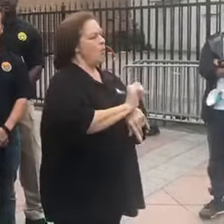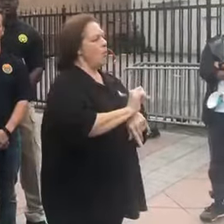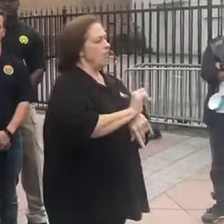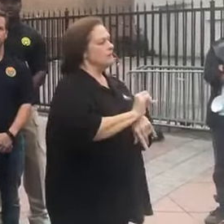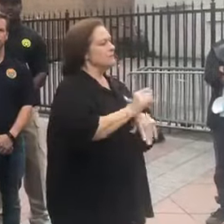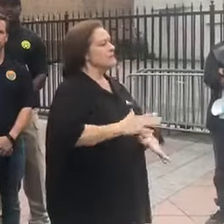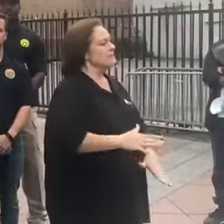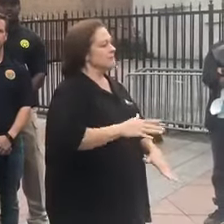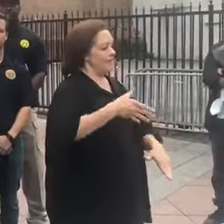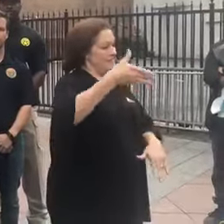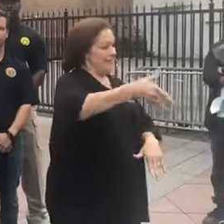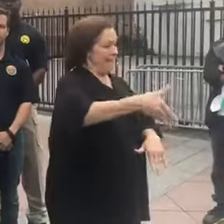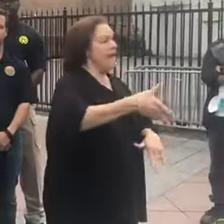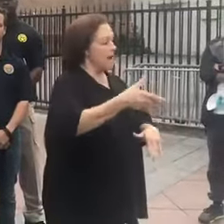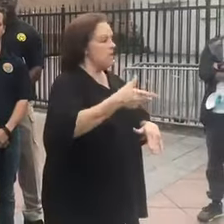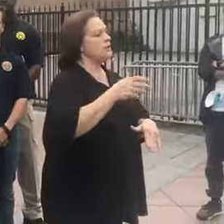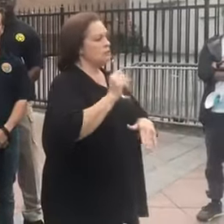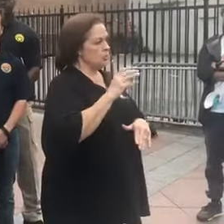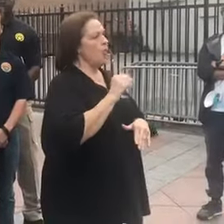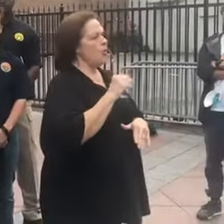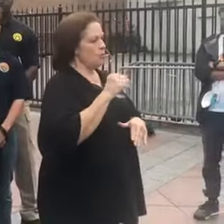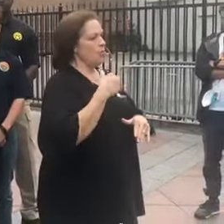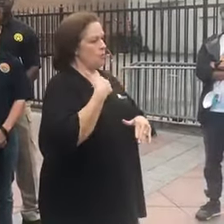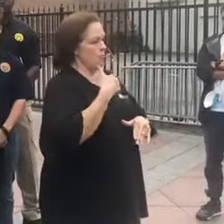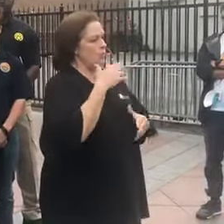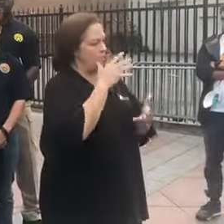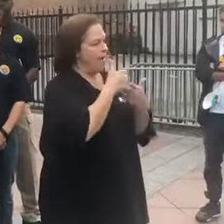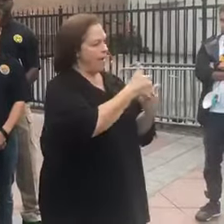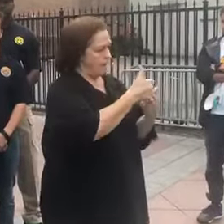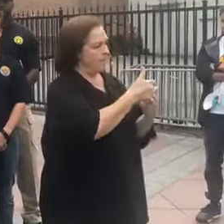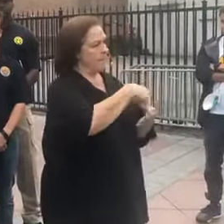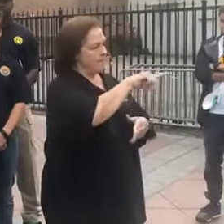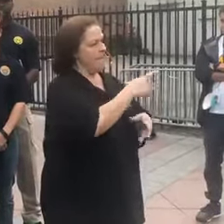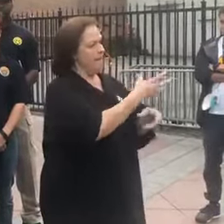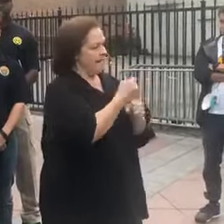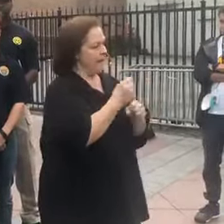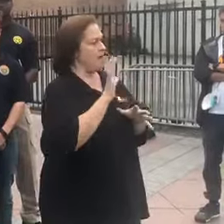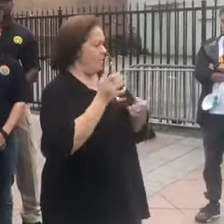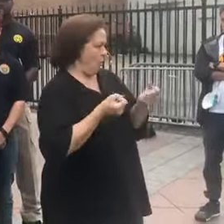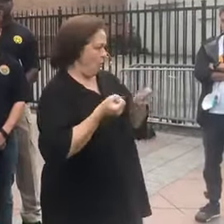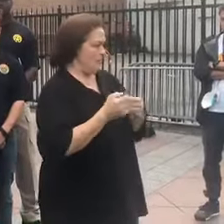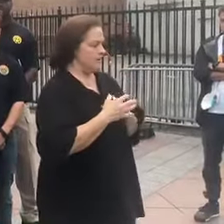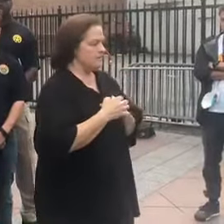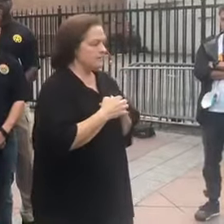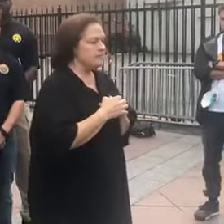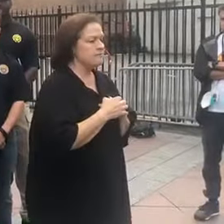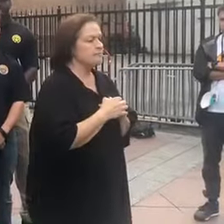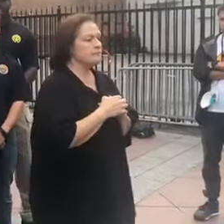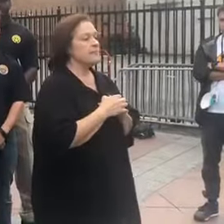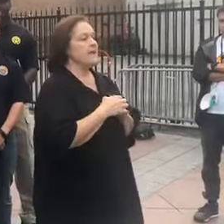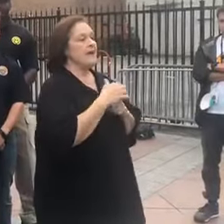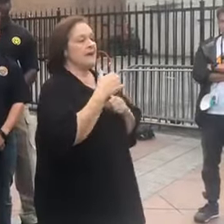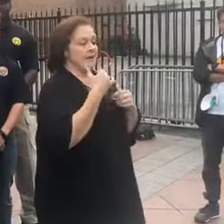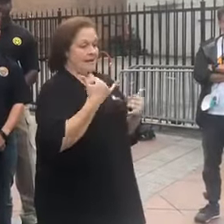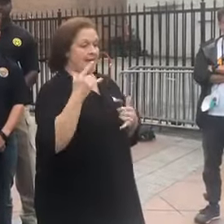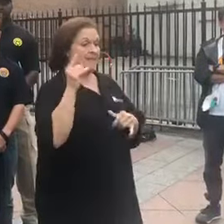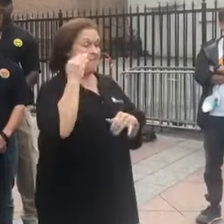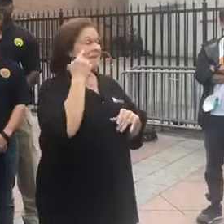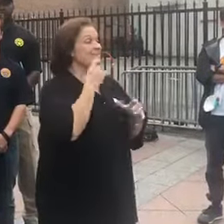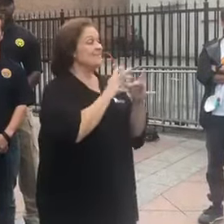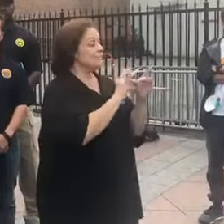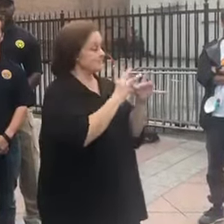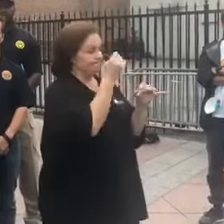those hotels and are working to get the vehicles moved out. As we said earlier, and the mayor mentioned, we are moving debris. We've begun